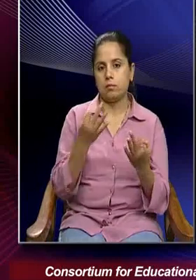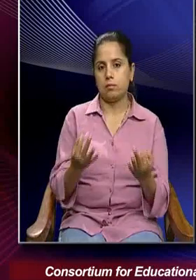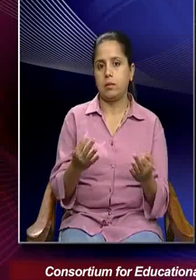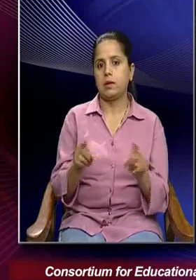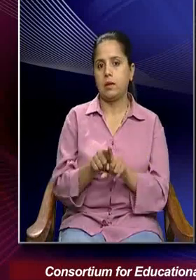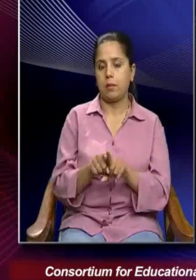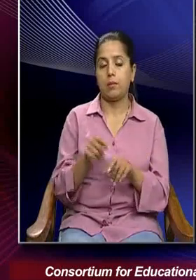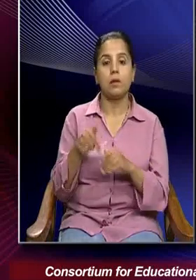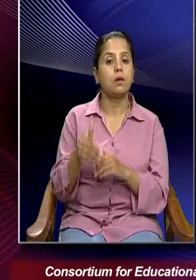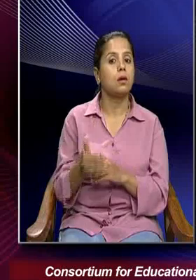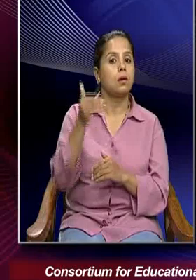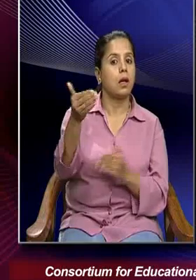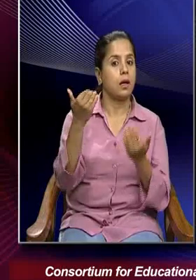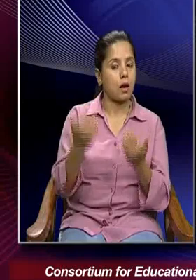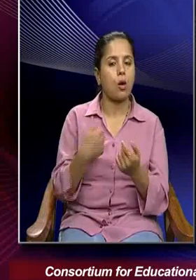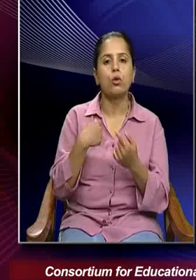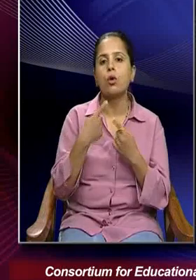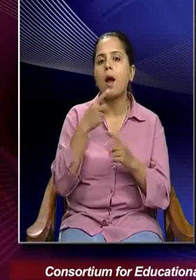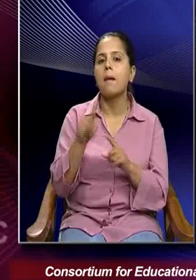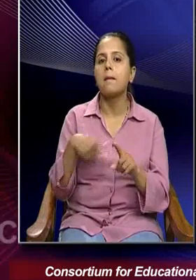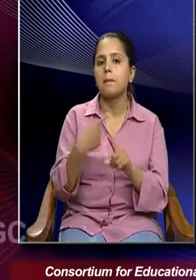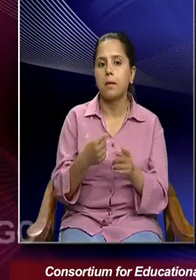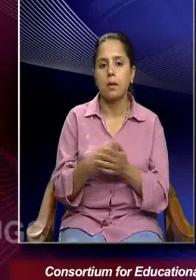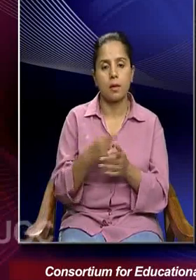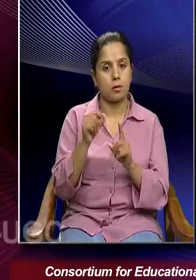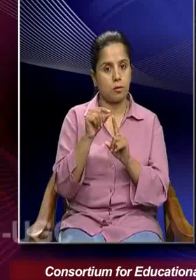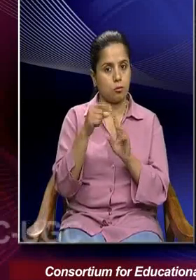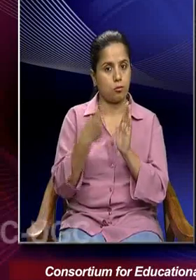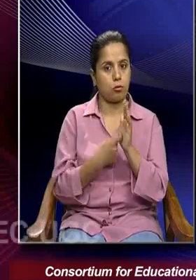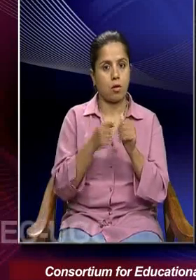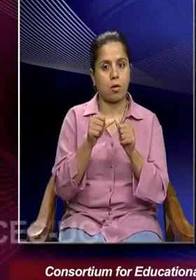Moving further, let's talk about pratyahar.